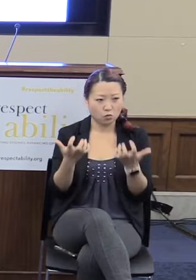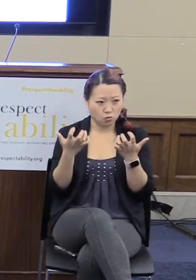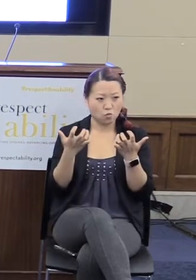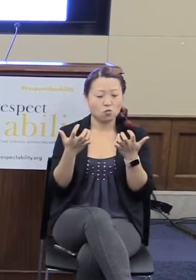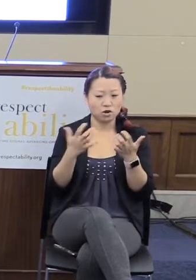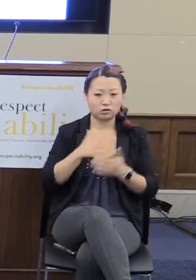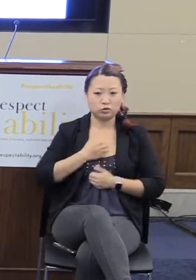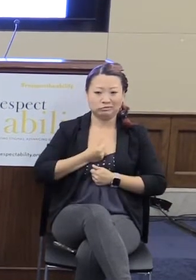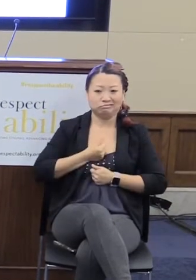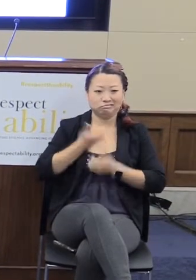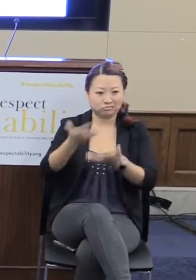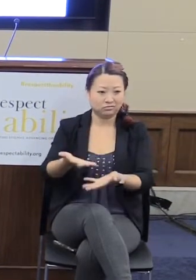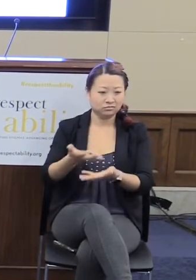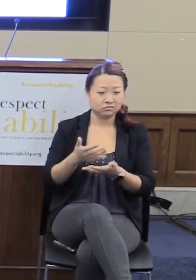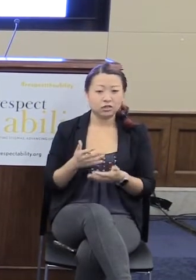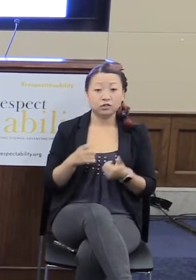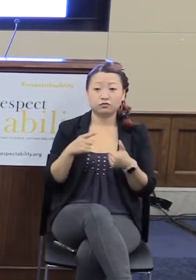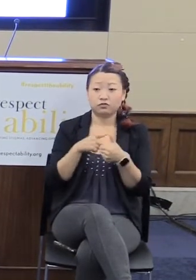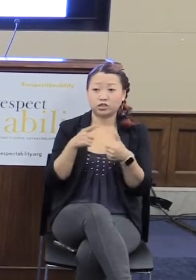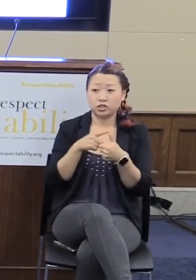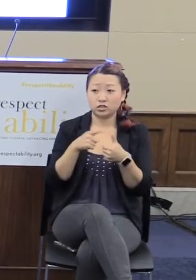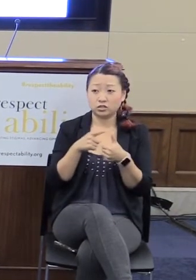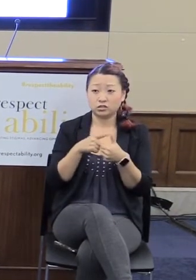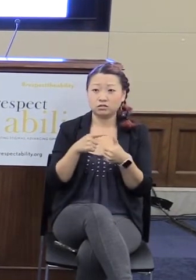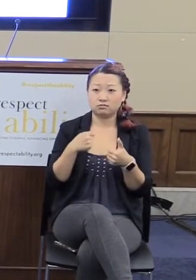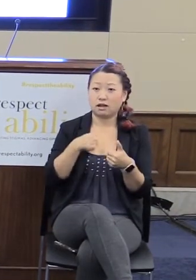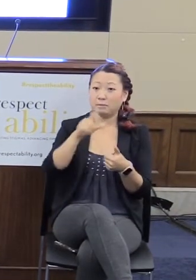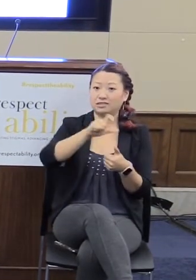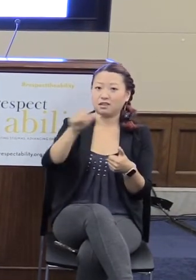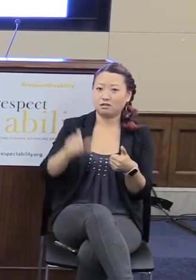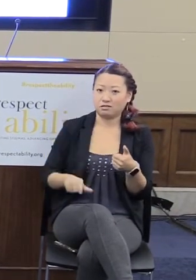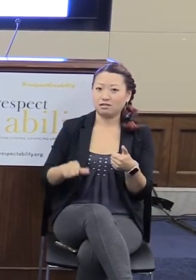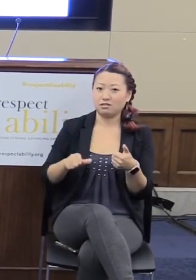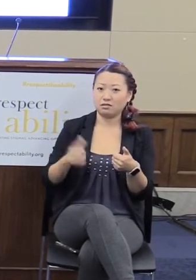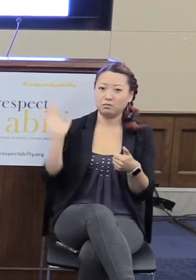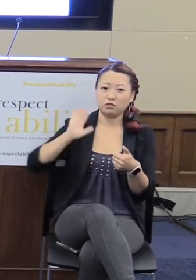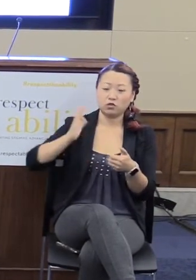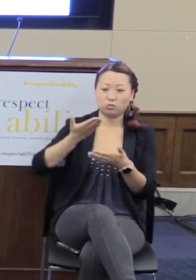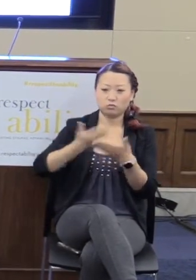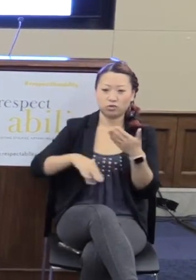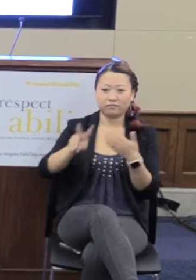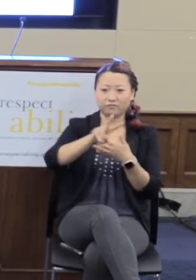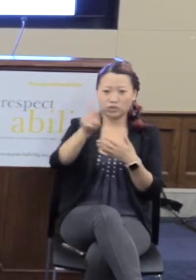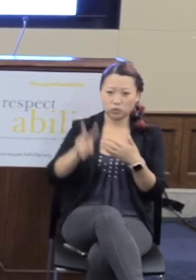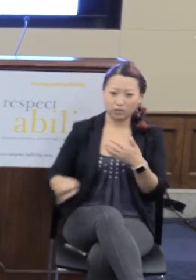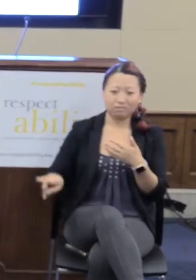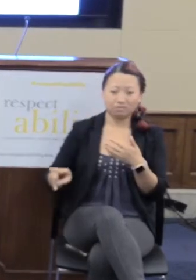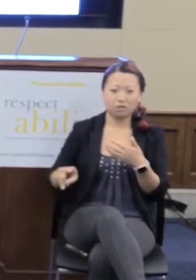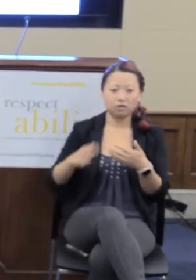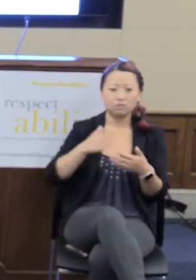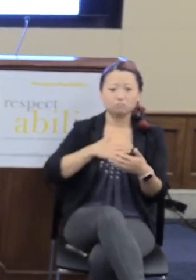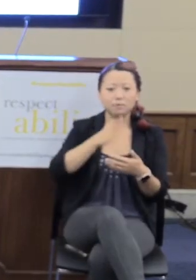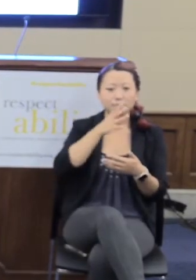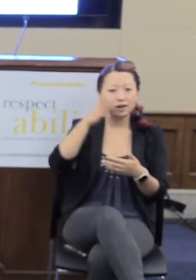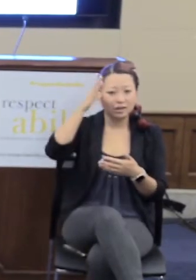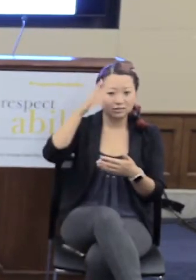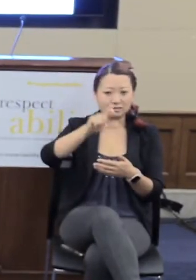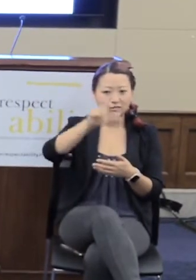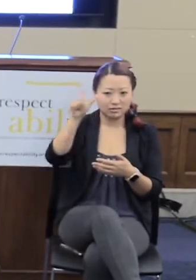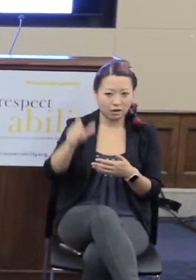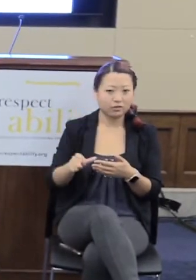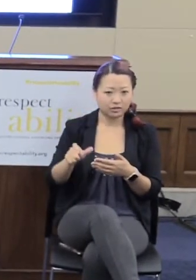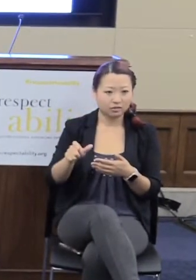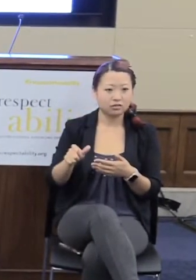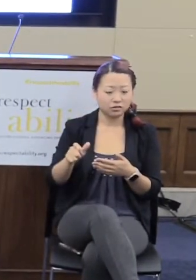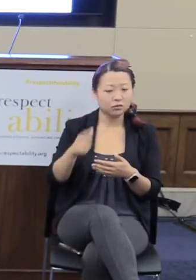off my chest. The first one is I'm Italian. So I was born in Venezuela, and my parents are Italian. And because of that,